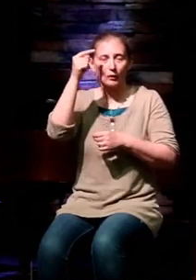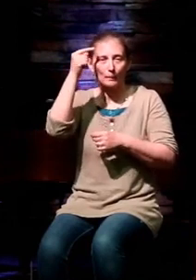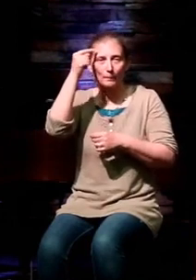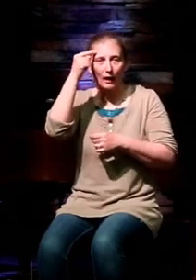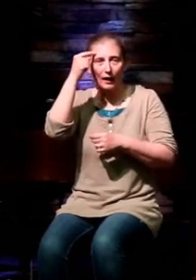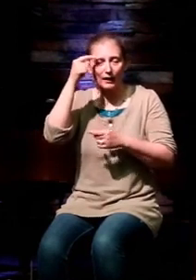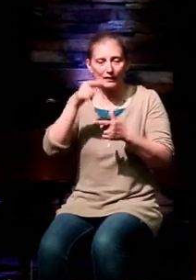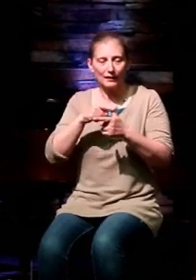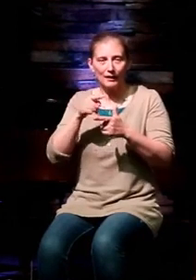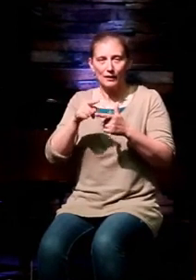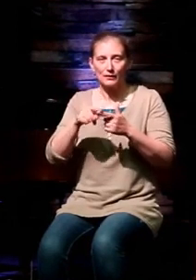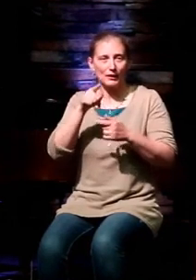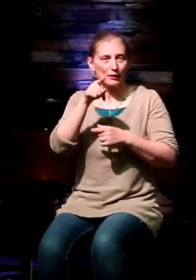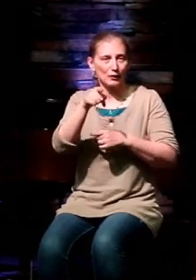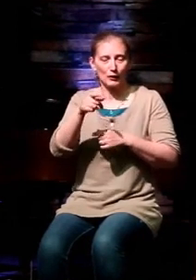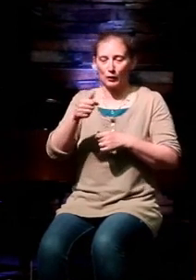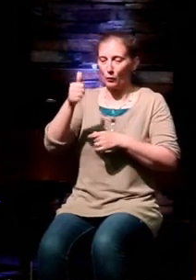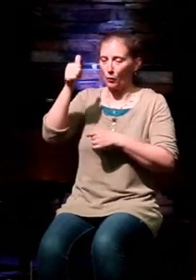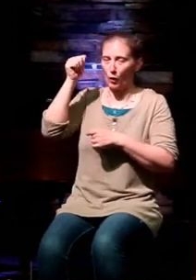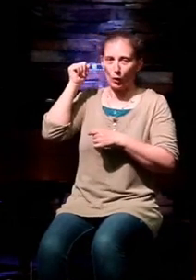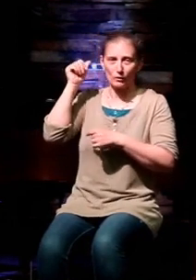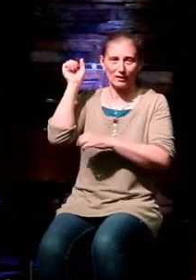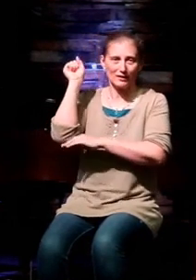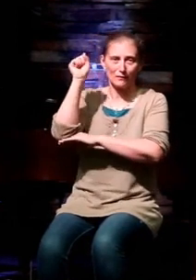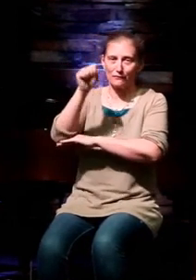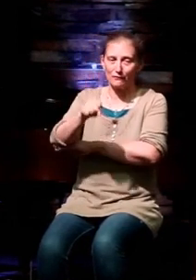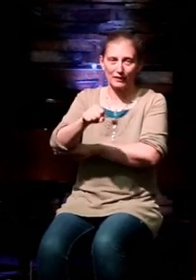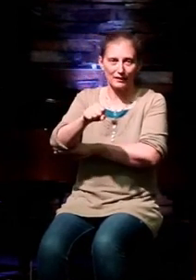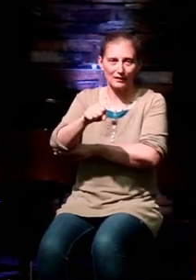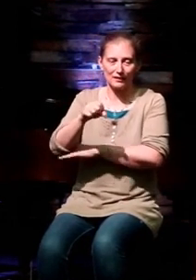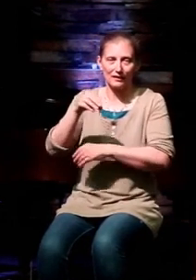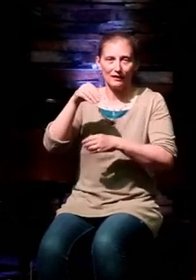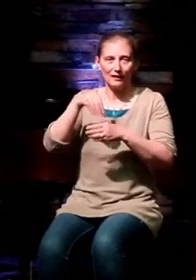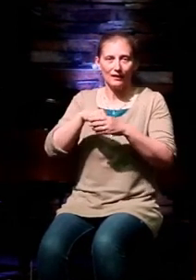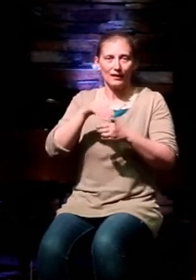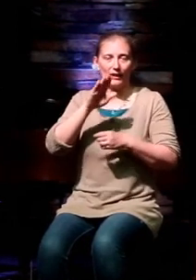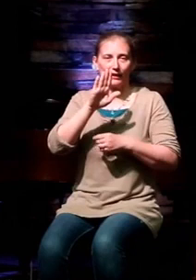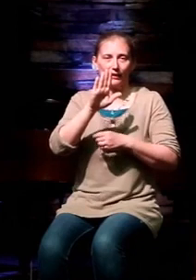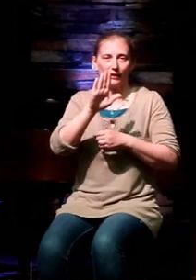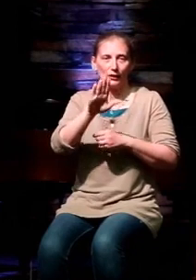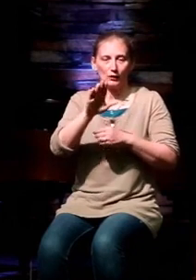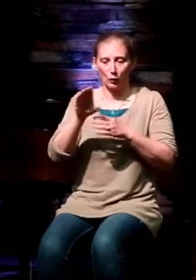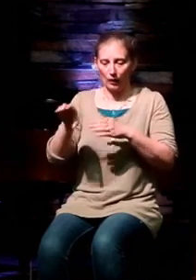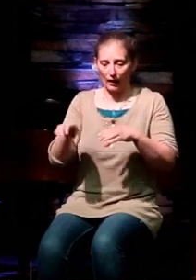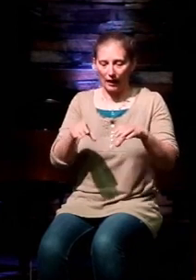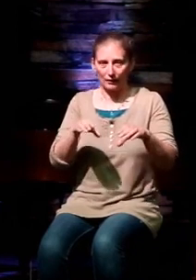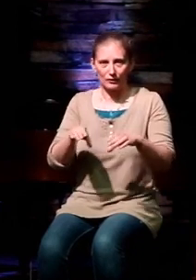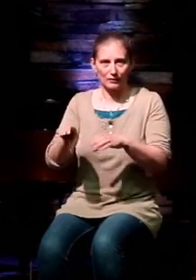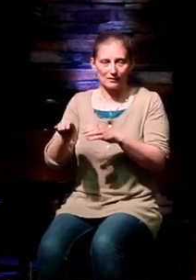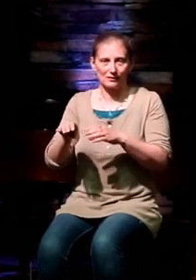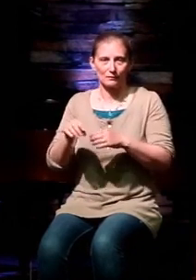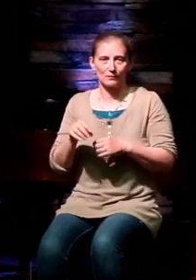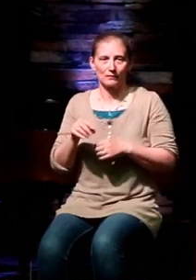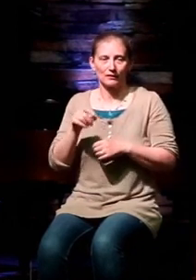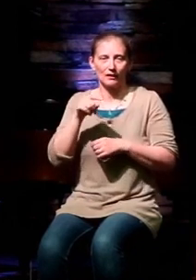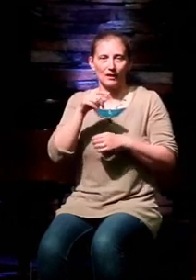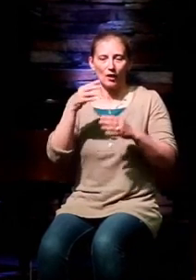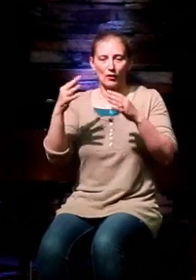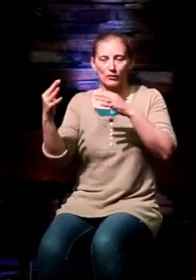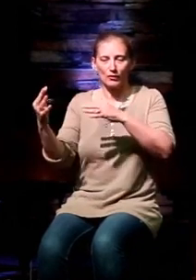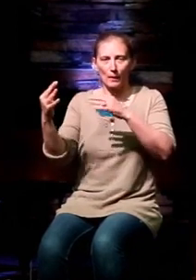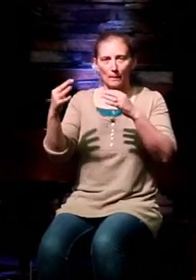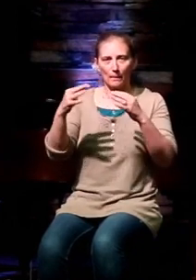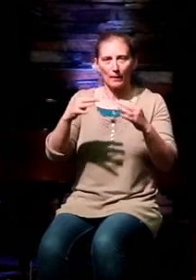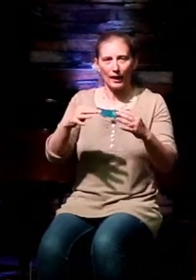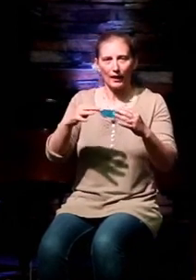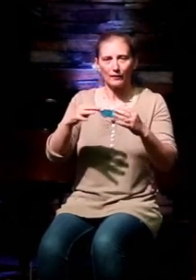actions. The first battle in fighting temptation always starts in the mind. Always. That's why we